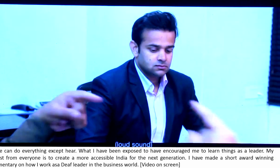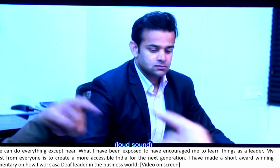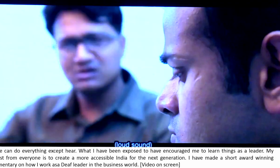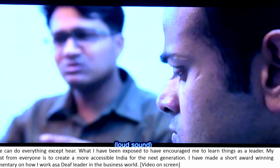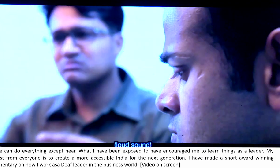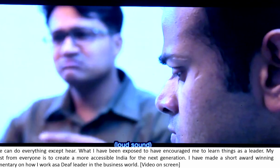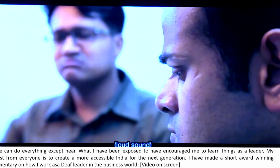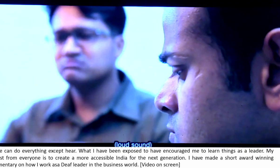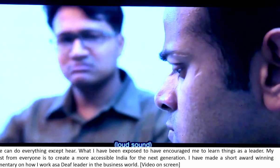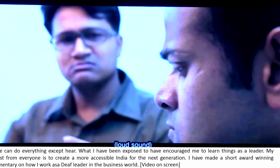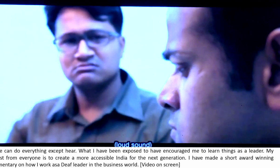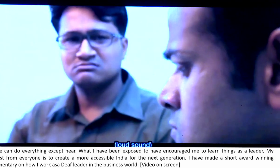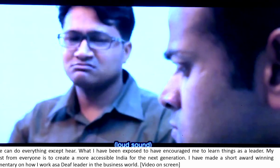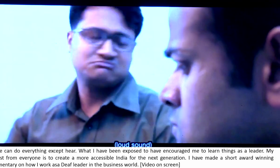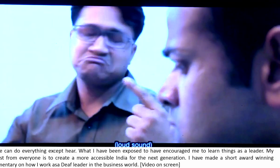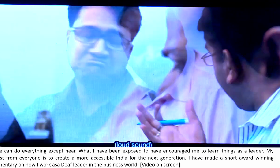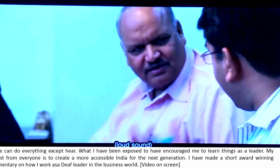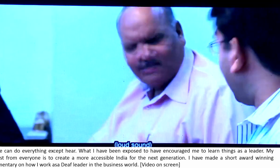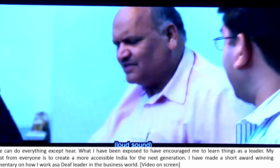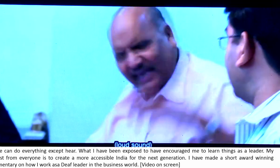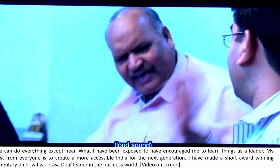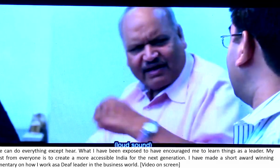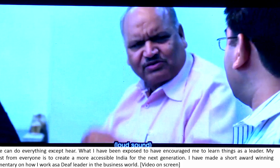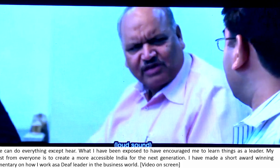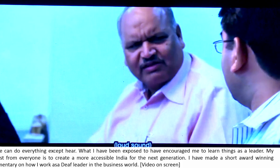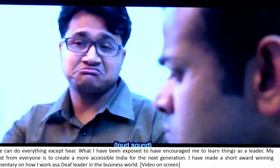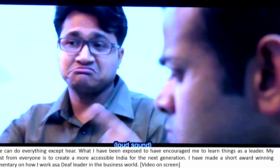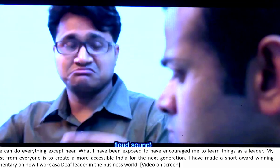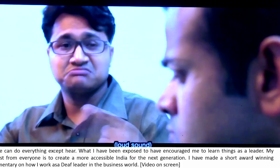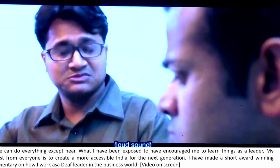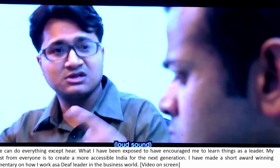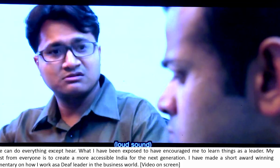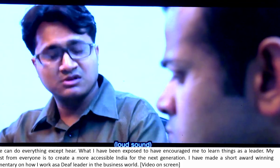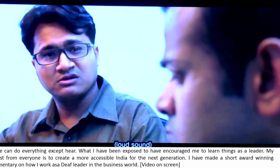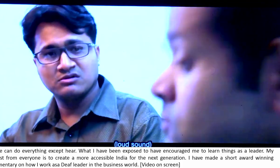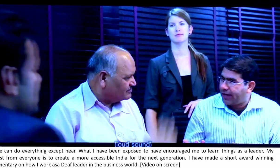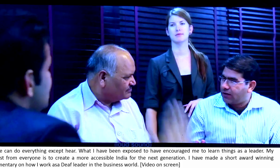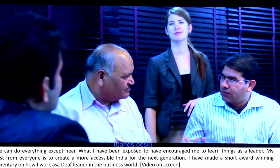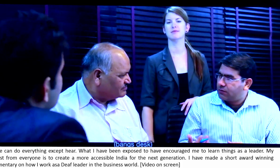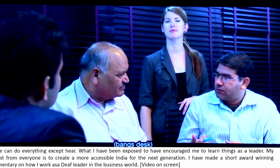karega. Na aapko koi kaam theek se nahi kiya. Lekin aapne bhi usse kaam nahi karega. Nahi karega.